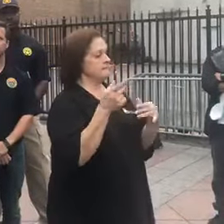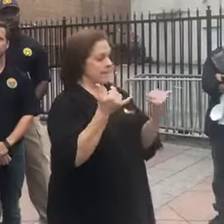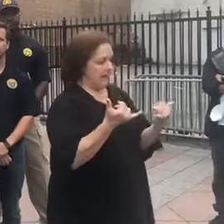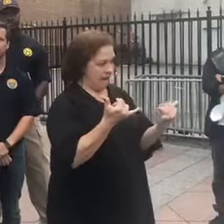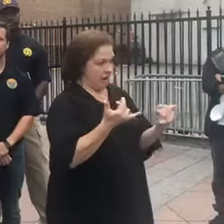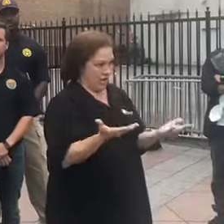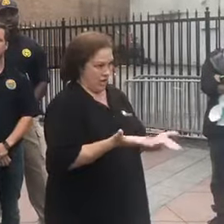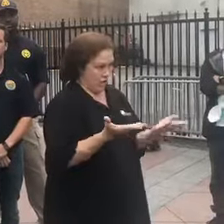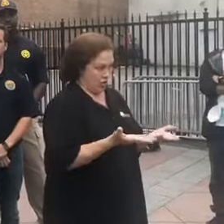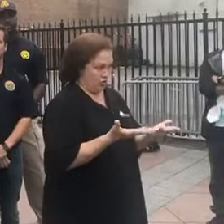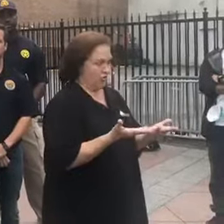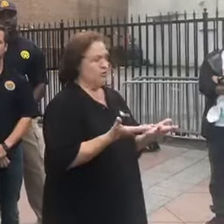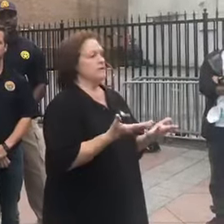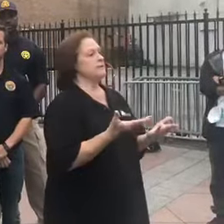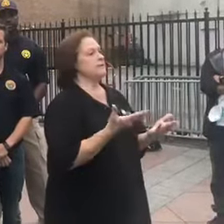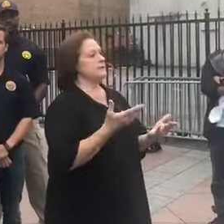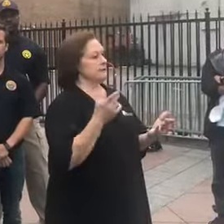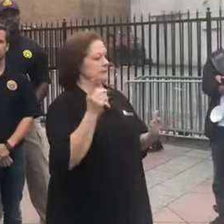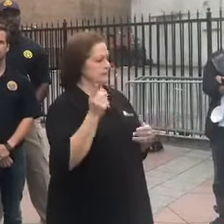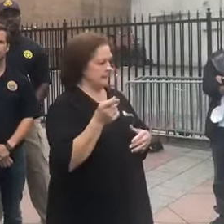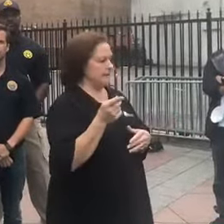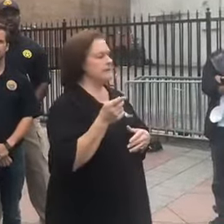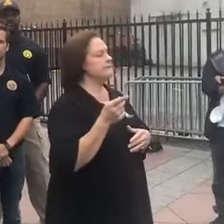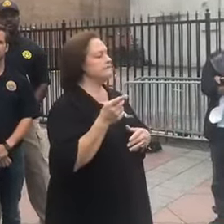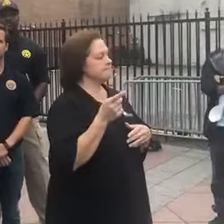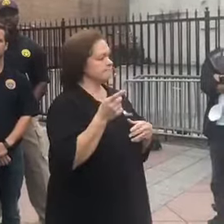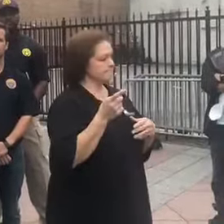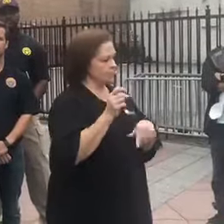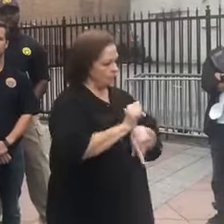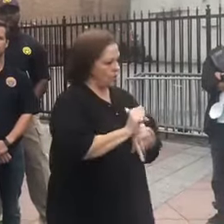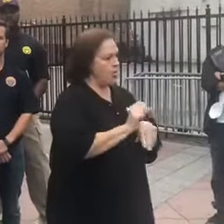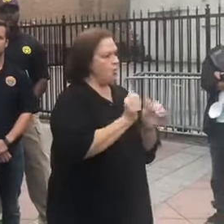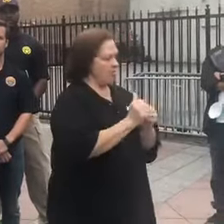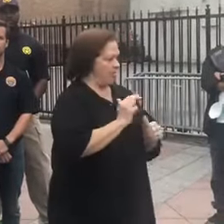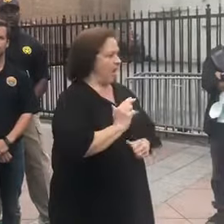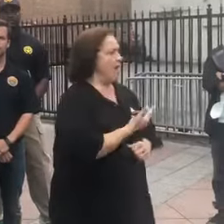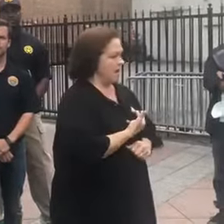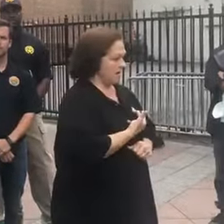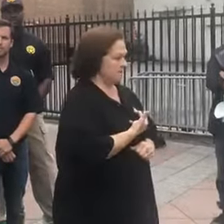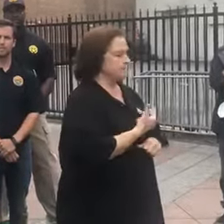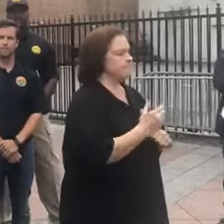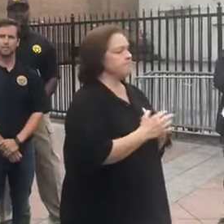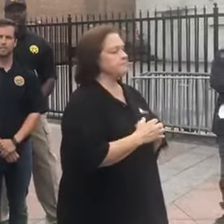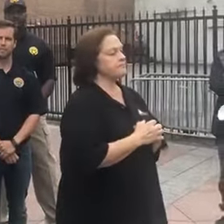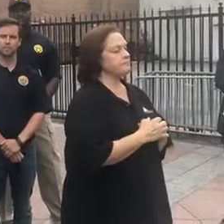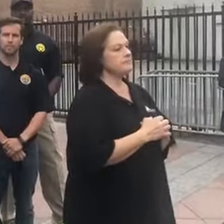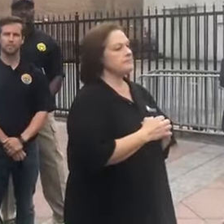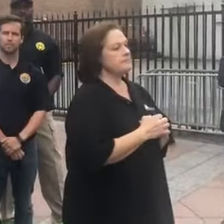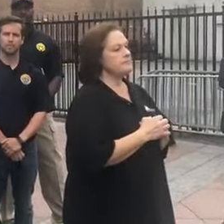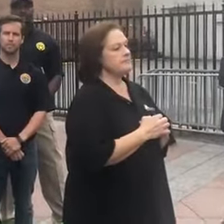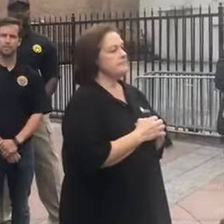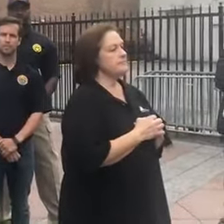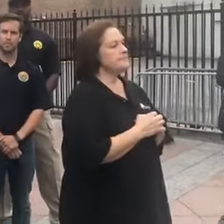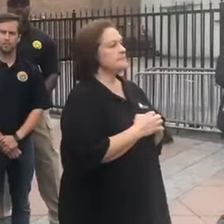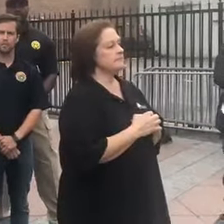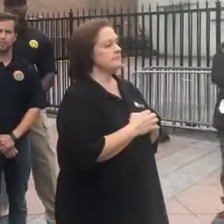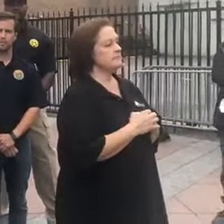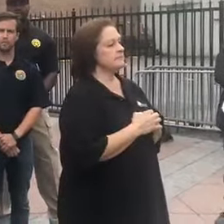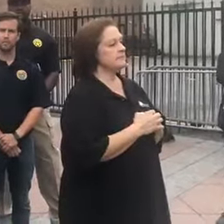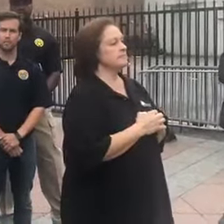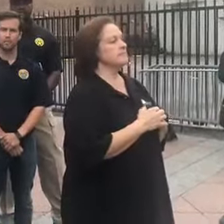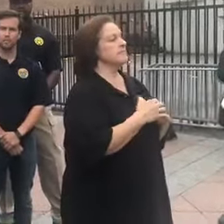got them on the scene as quick as possible, and it's been a good partnership working with them for this investigation. We will begin to